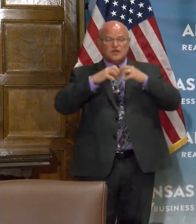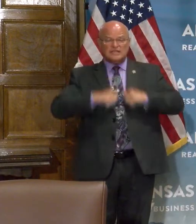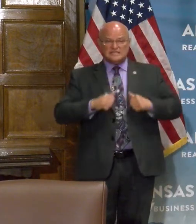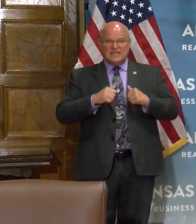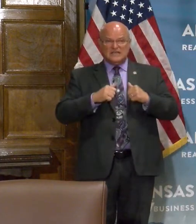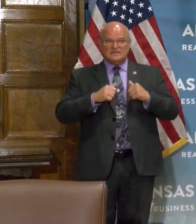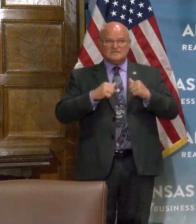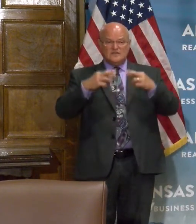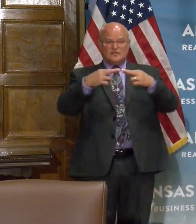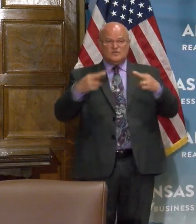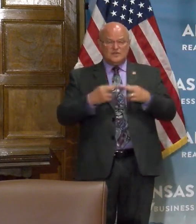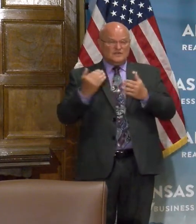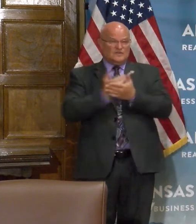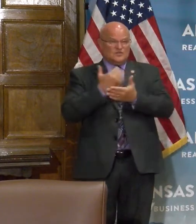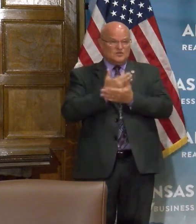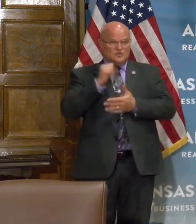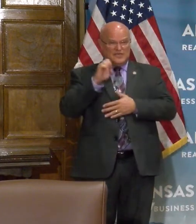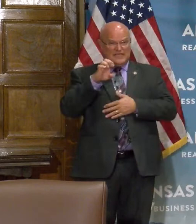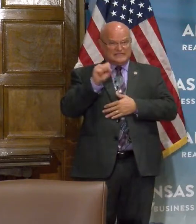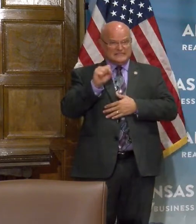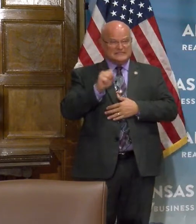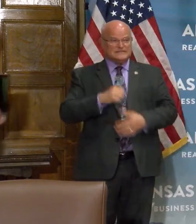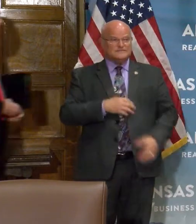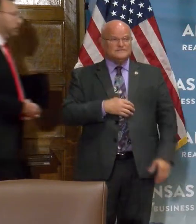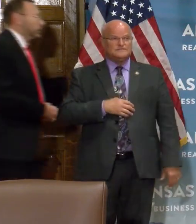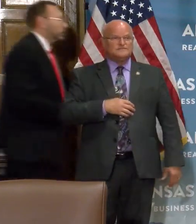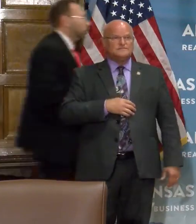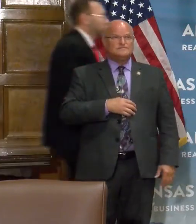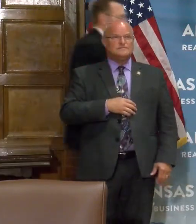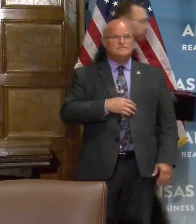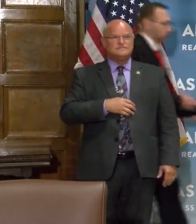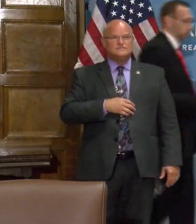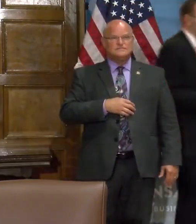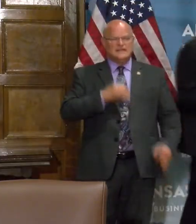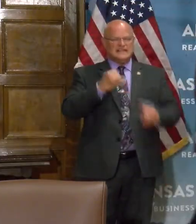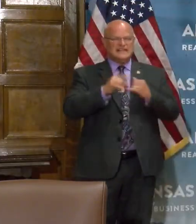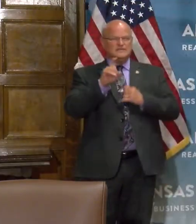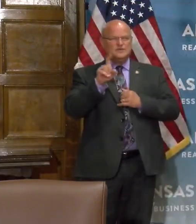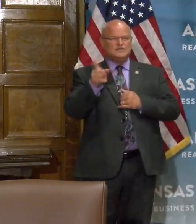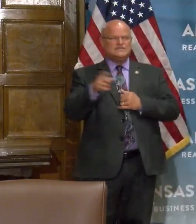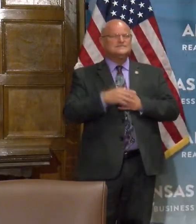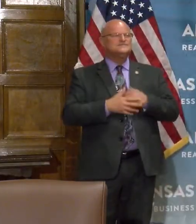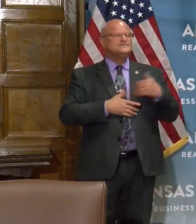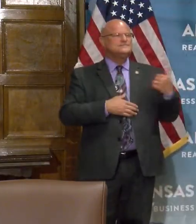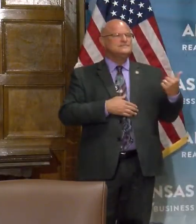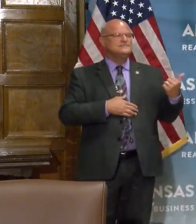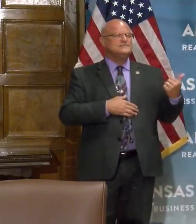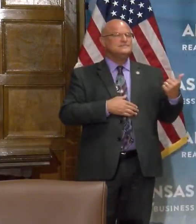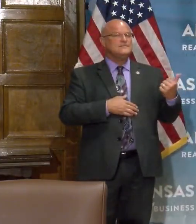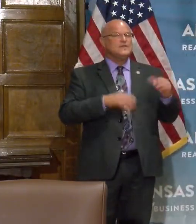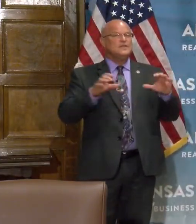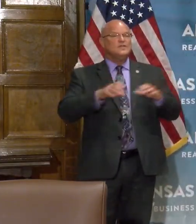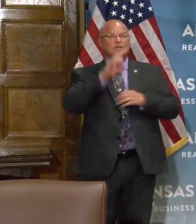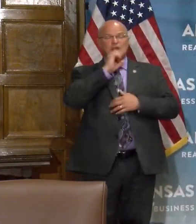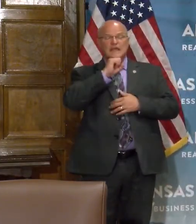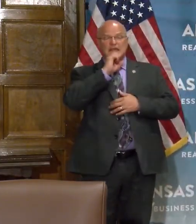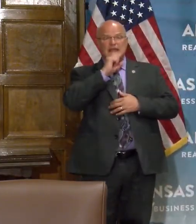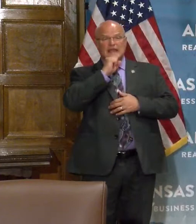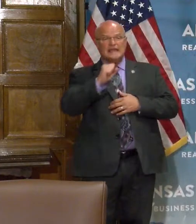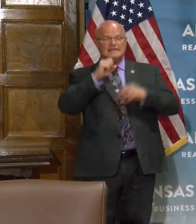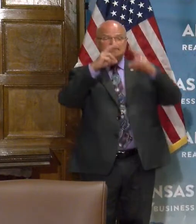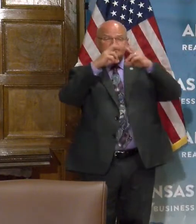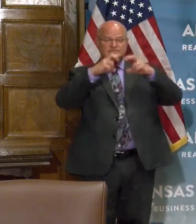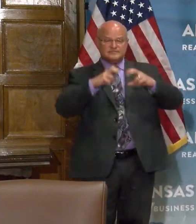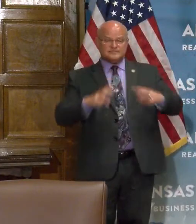regionally of the new cases that are coming in? This will be the last question here. Doing an age breakdown